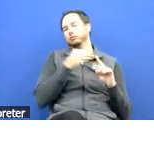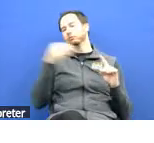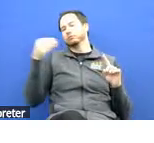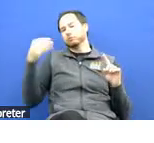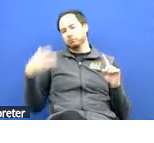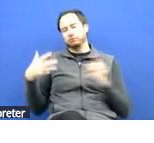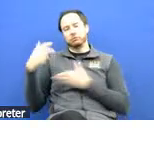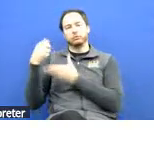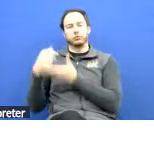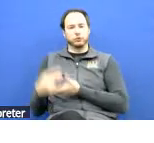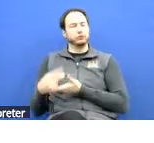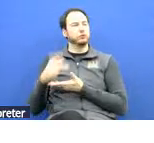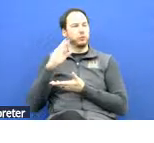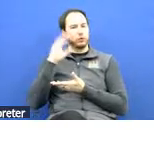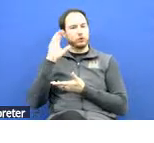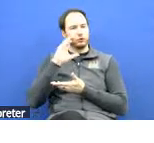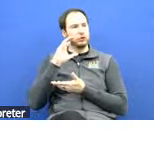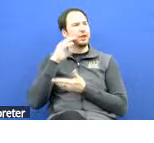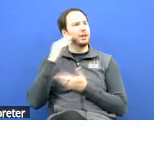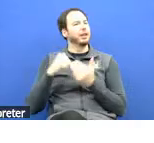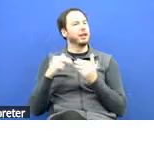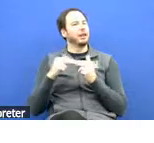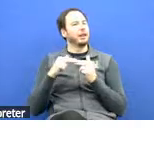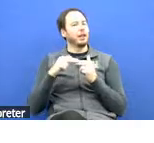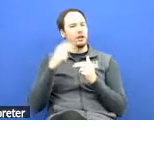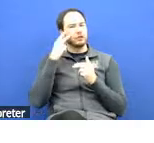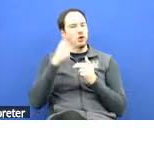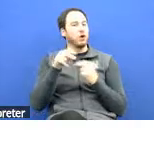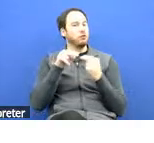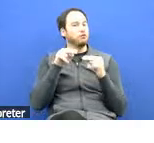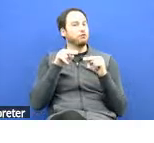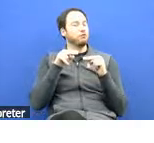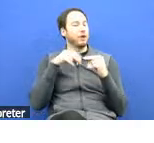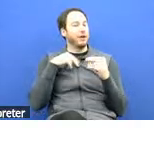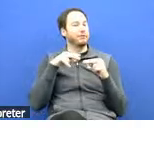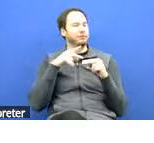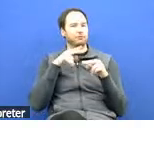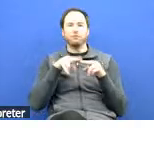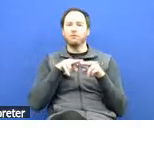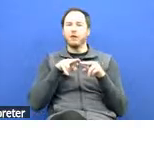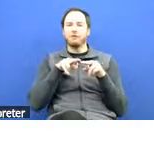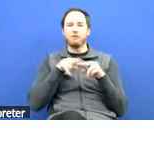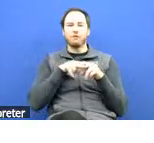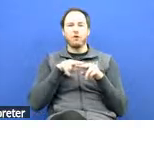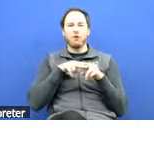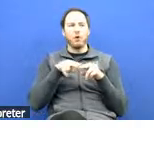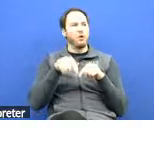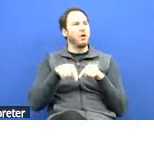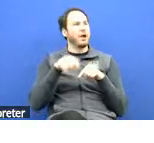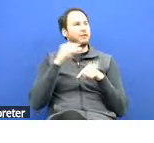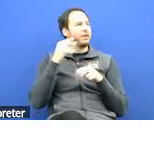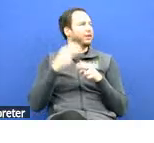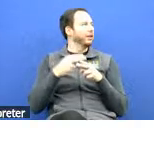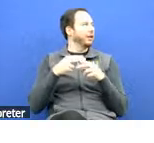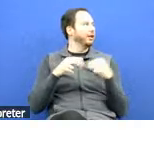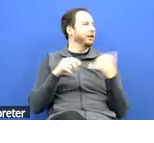you saw, I think one of the last slides you saw, there was a railroad there. I think the Livonia, I'm not sure the full complete name. Yeah,